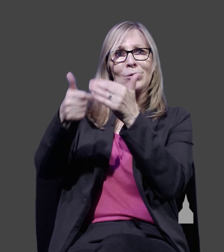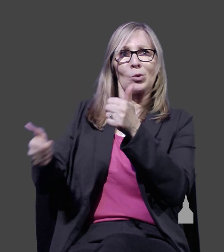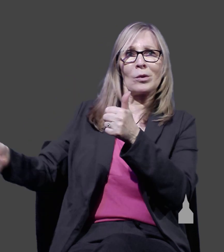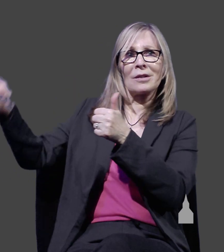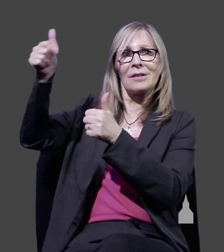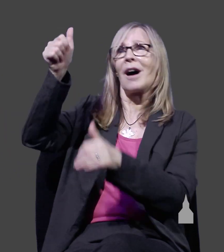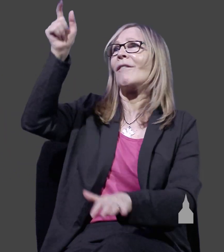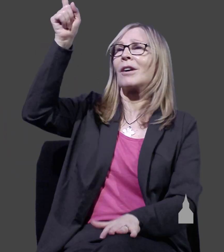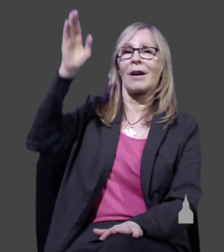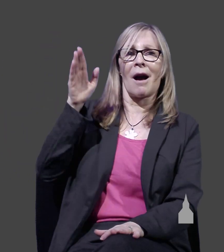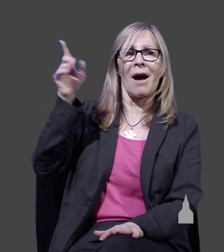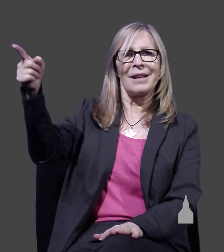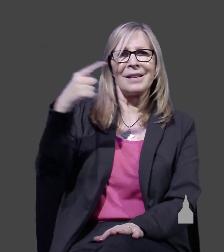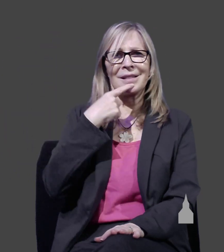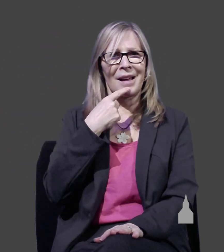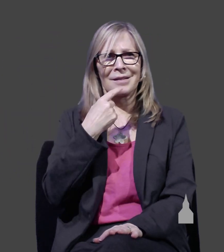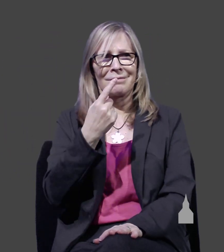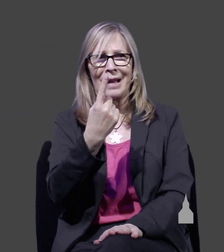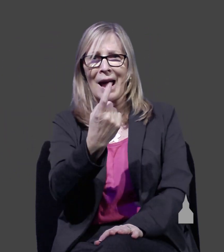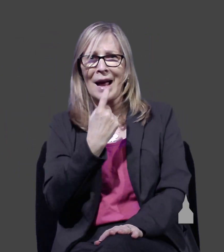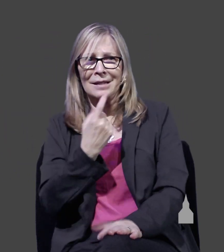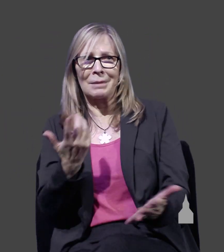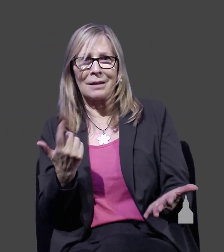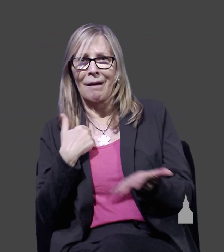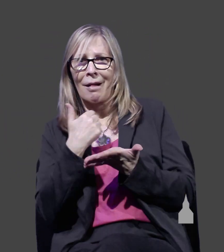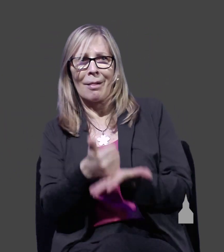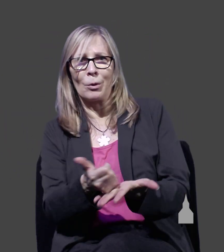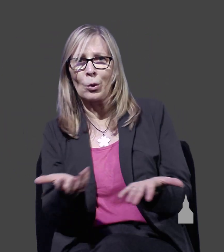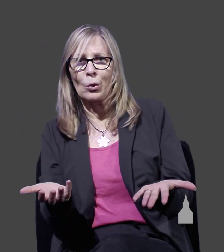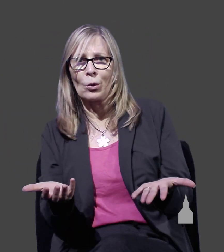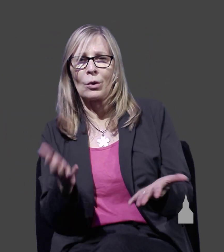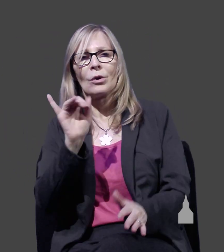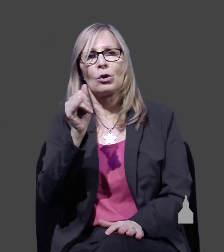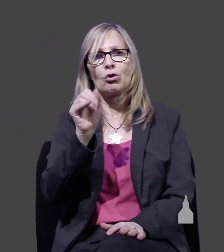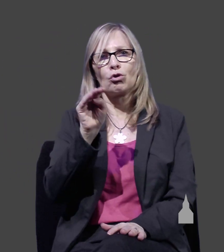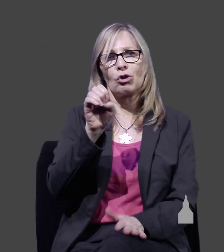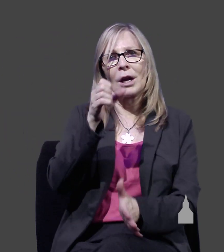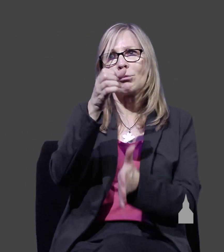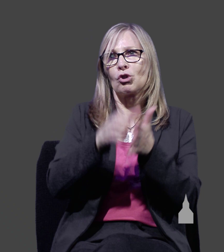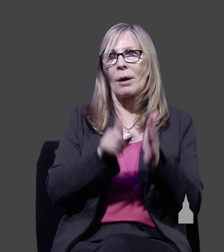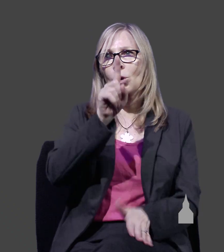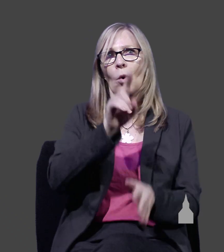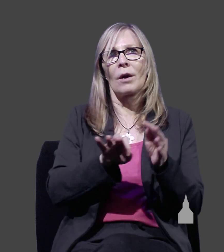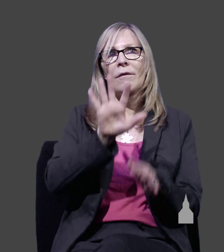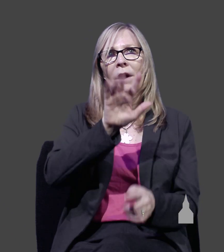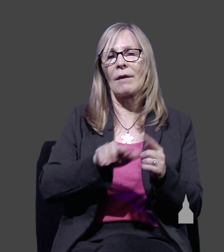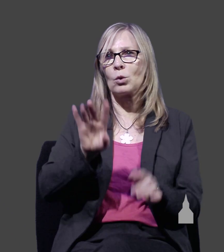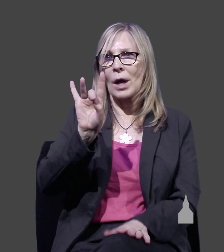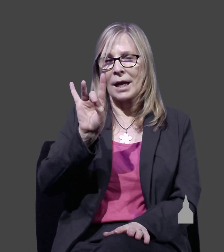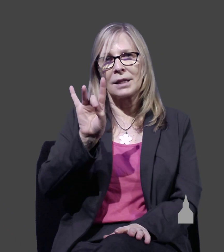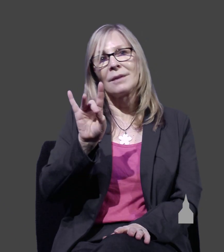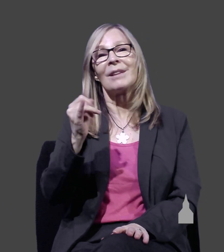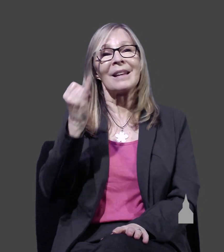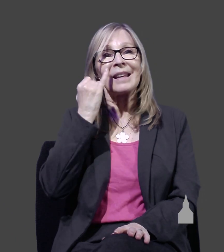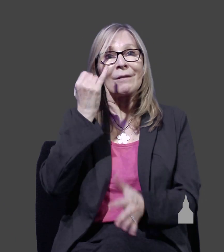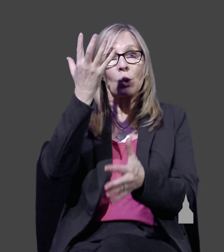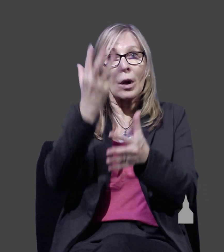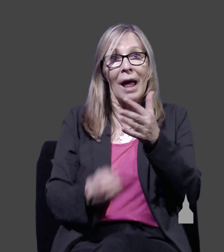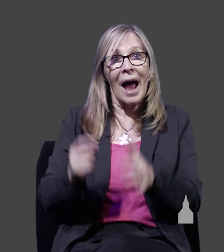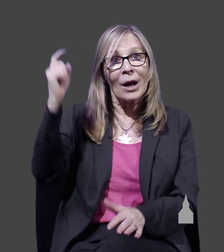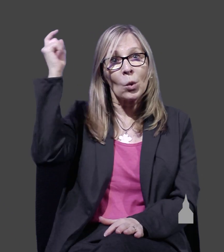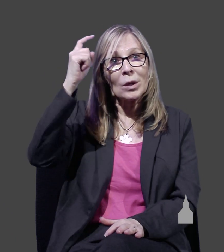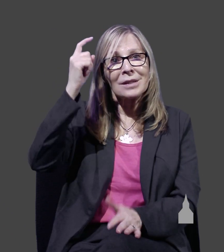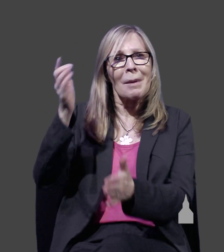don't you ask me and I'll help you? James chapter 1, verses 5 to 8. But if any of you lacks wisdom, let him ask of God, who gives to